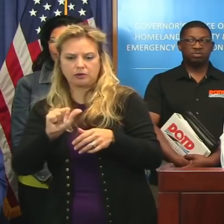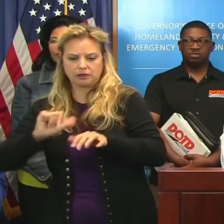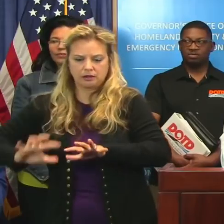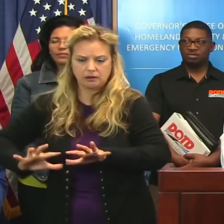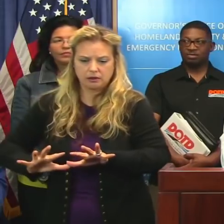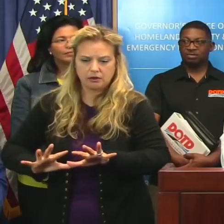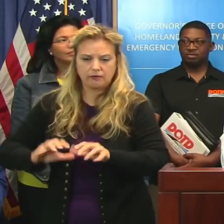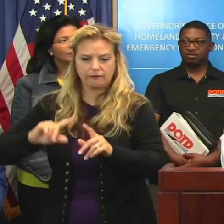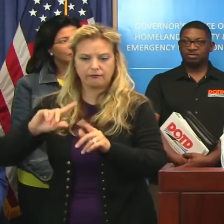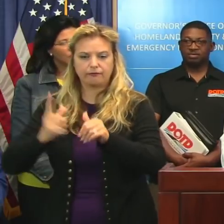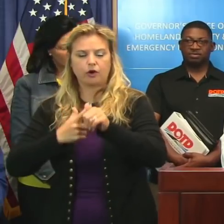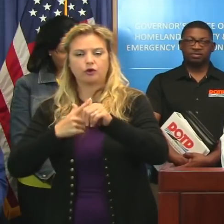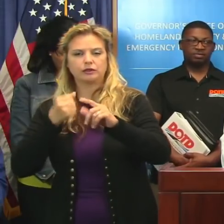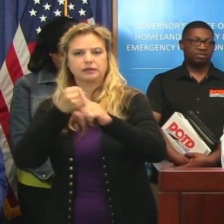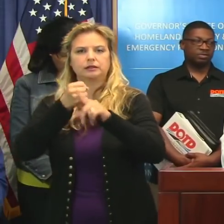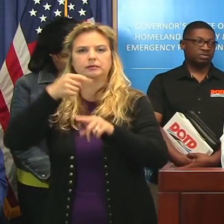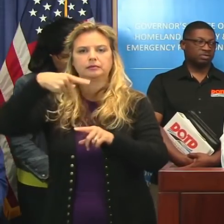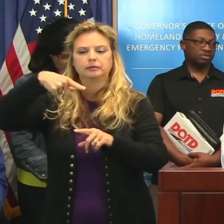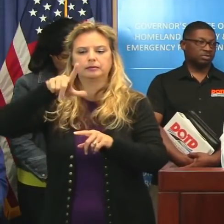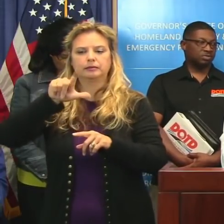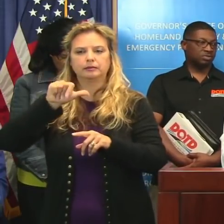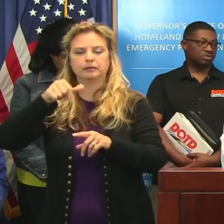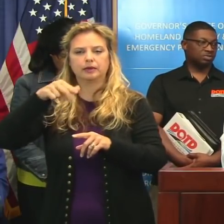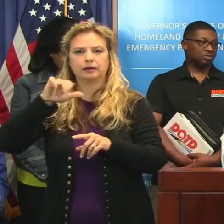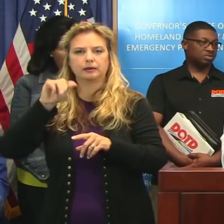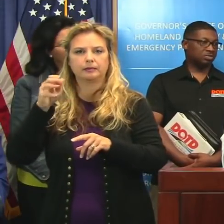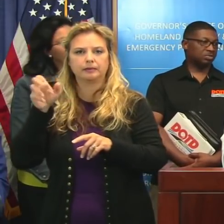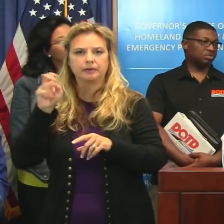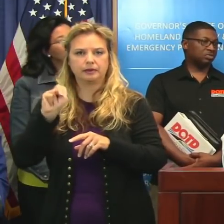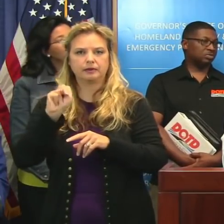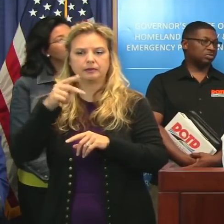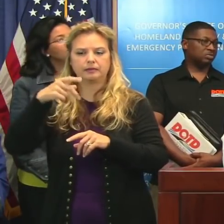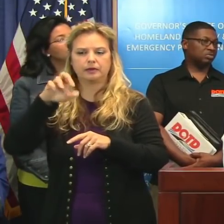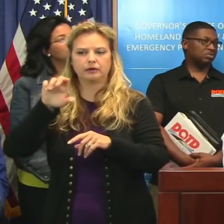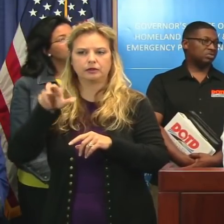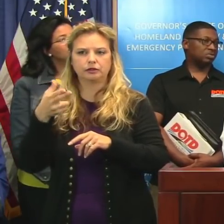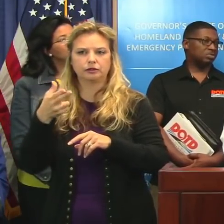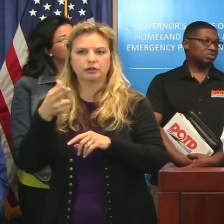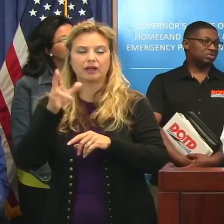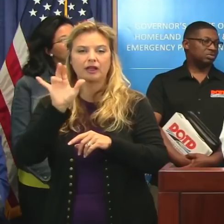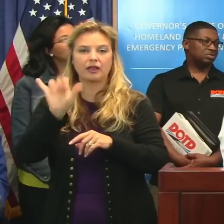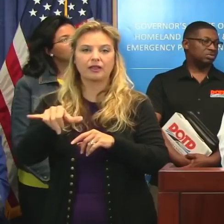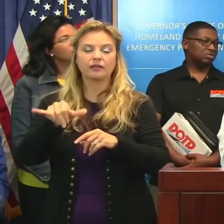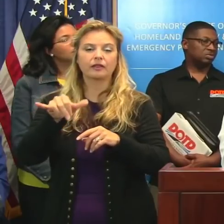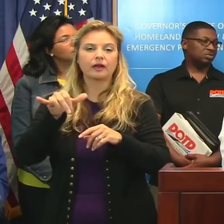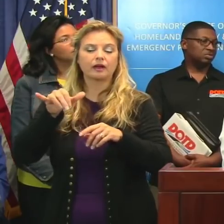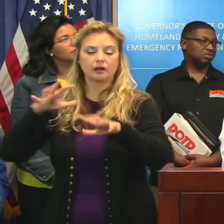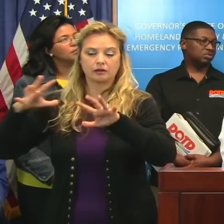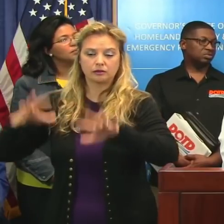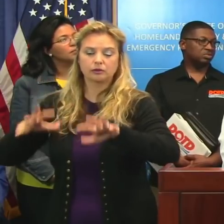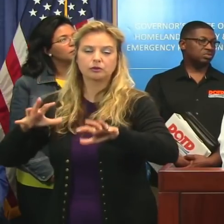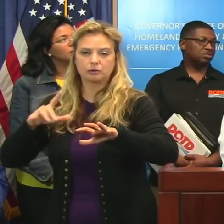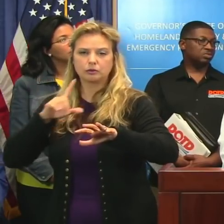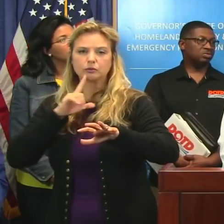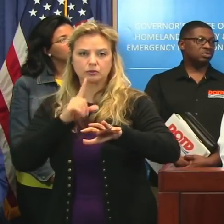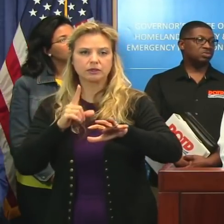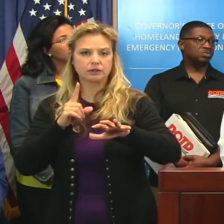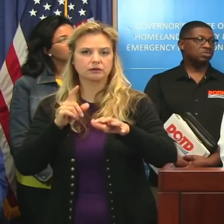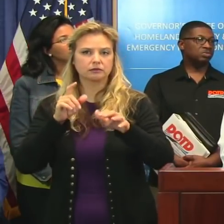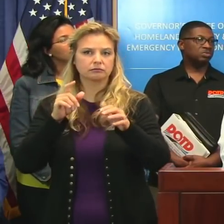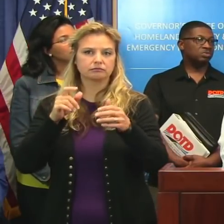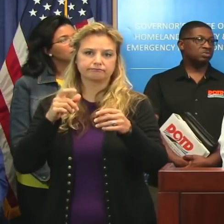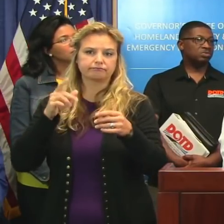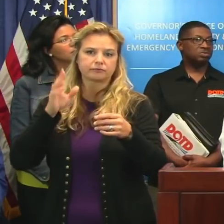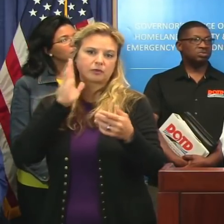impacting first in Plaquemines Parish. This storm is still a very real threat to Louisiana. Nobody should think that we're out of